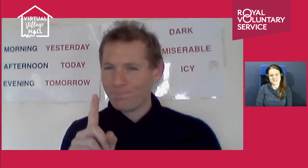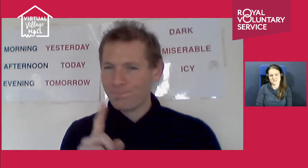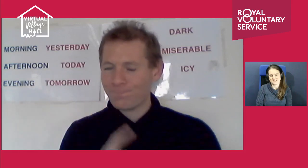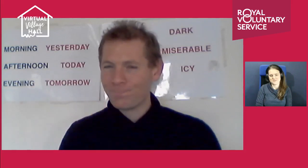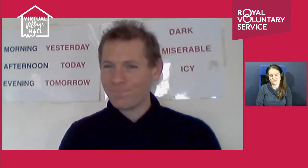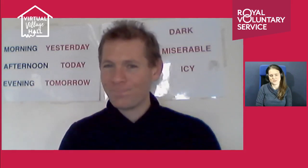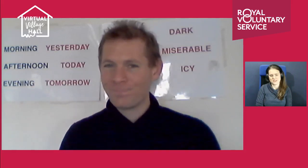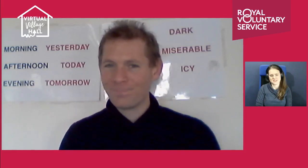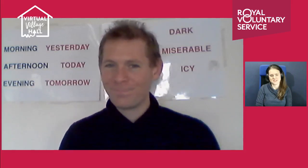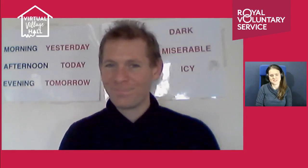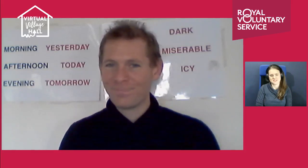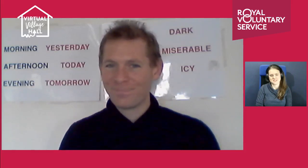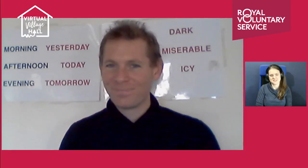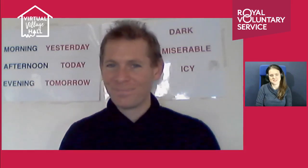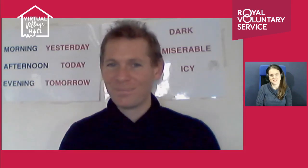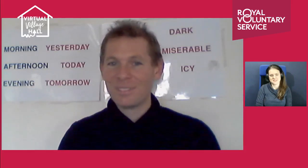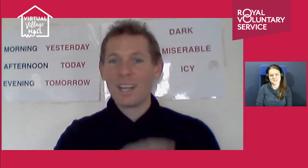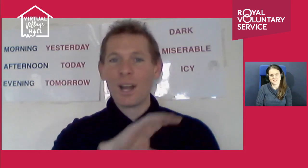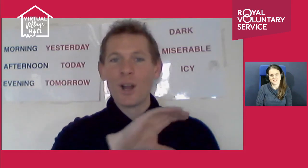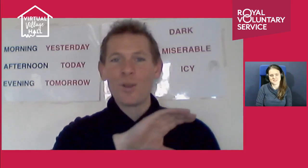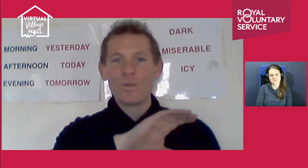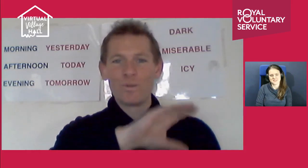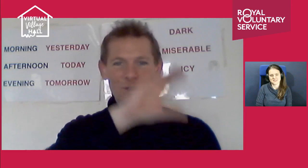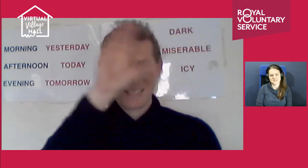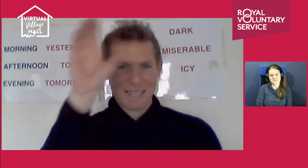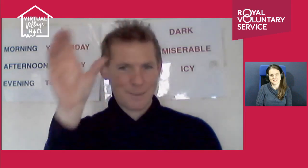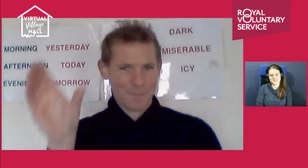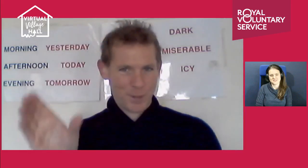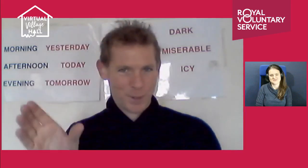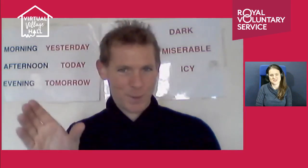Number 7, what about that?